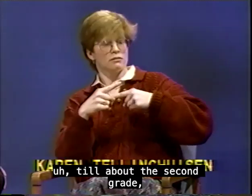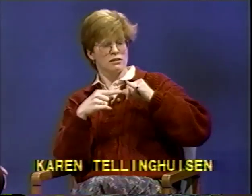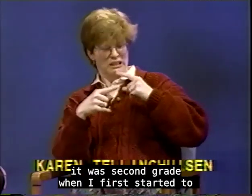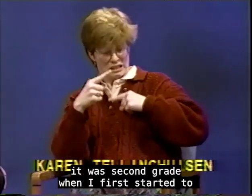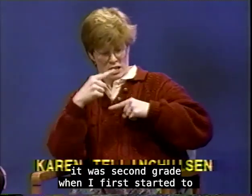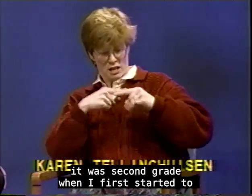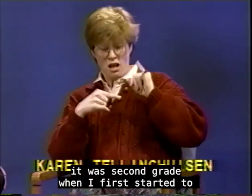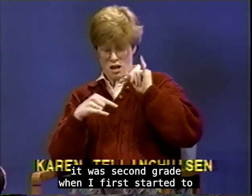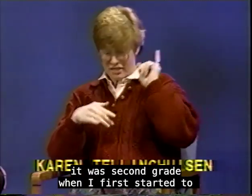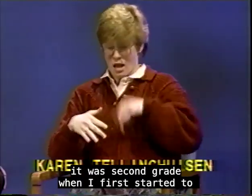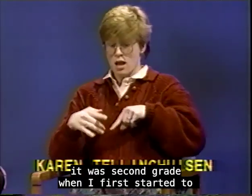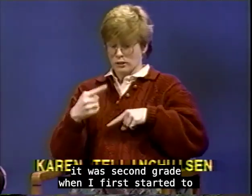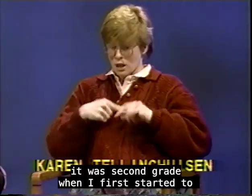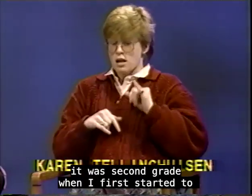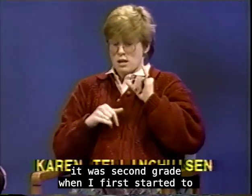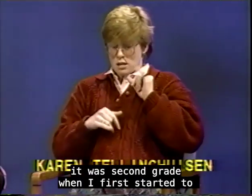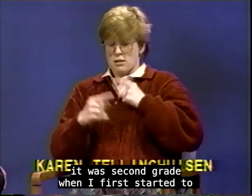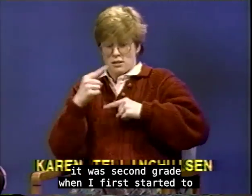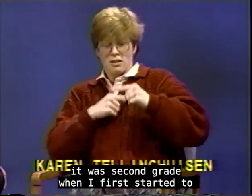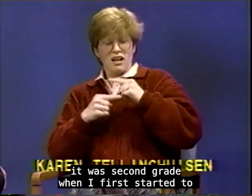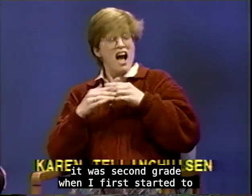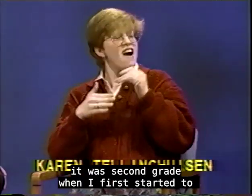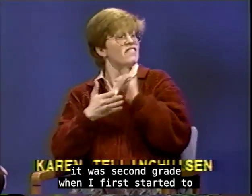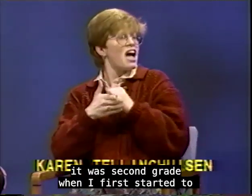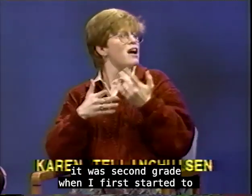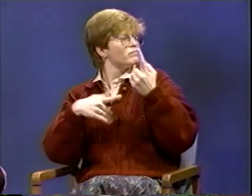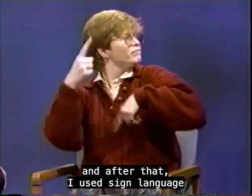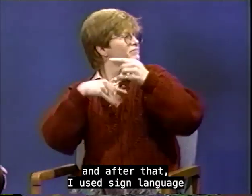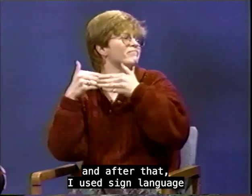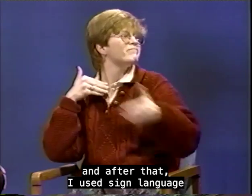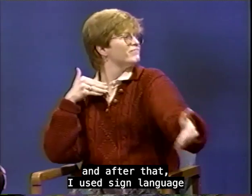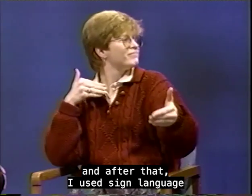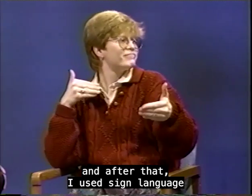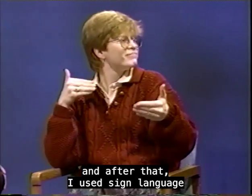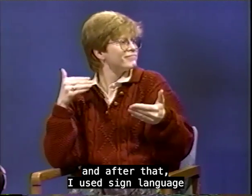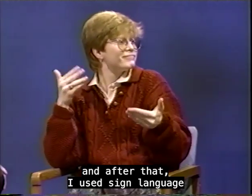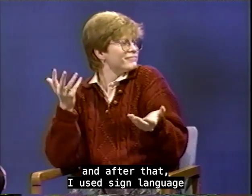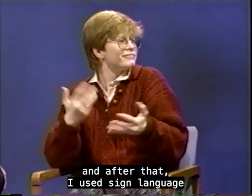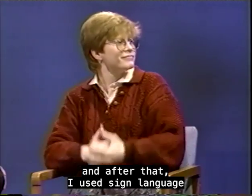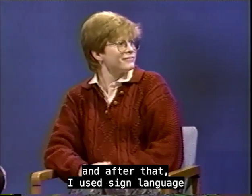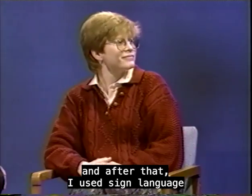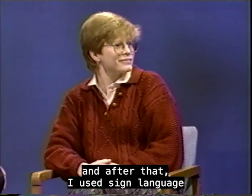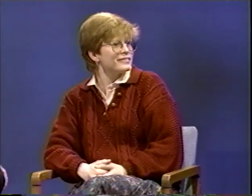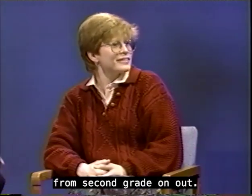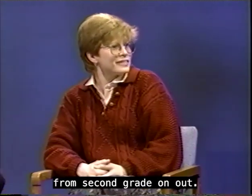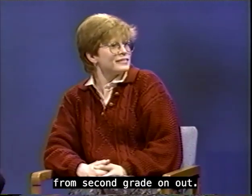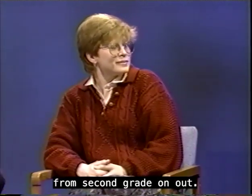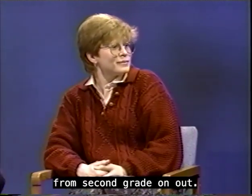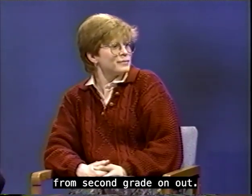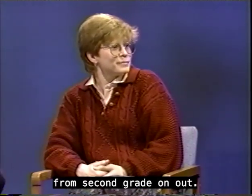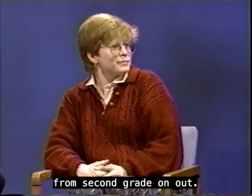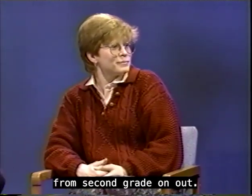grade. It was 2nd grade when I first started to sign, and after that I used sign language from 2nd grade on out.